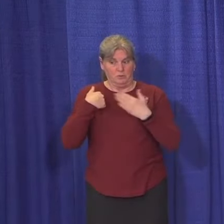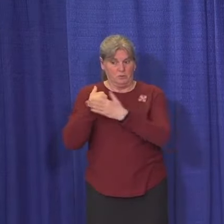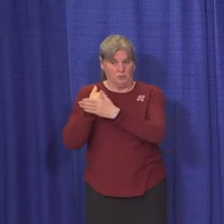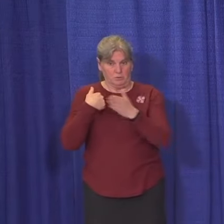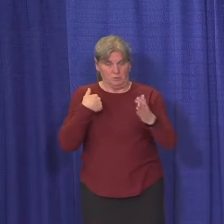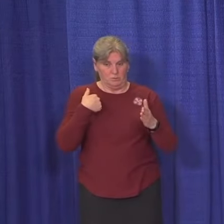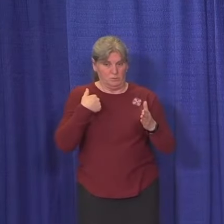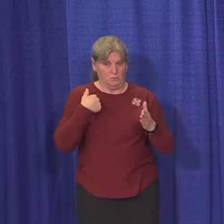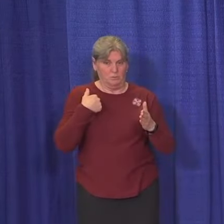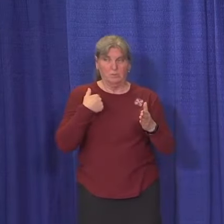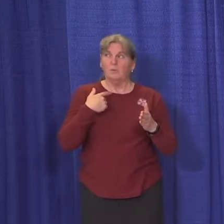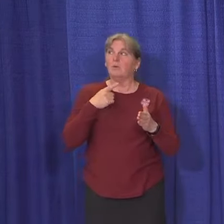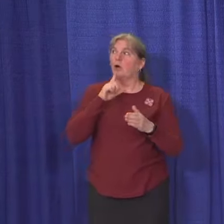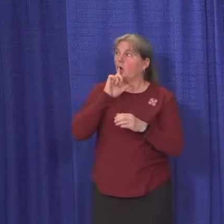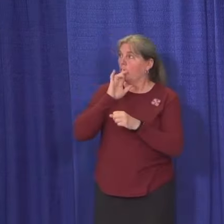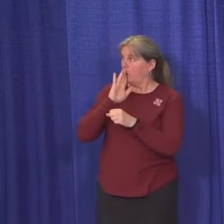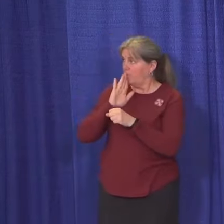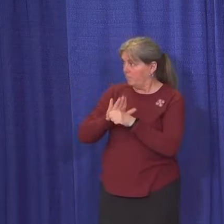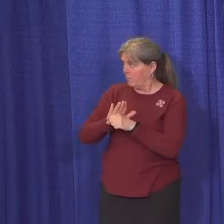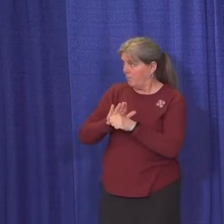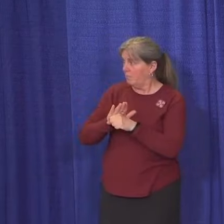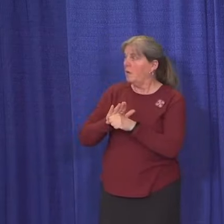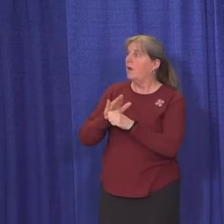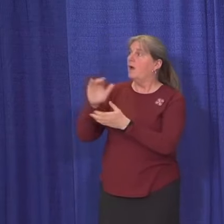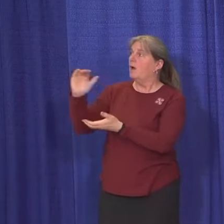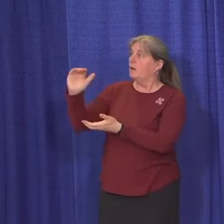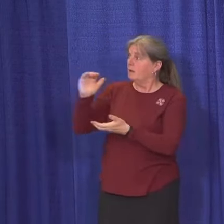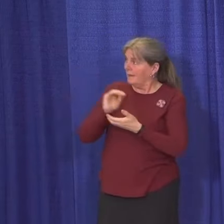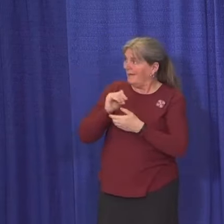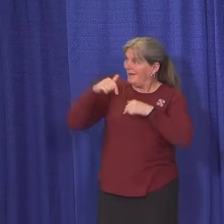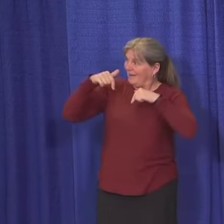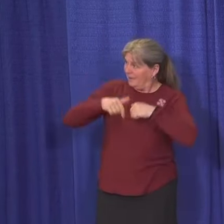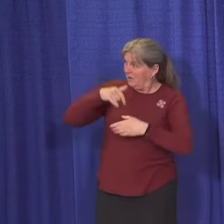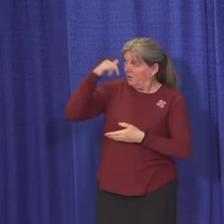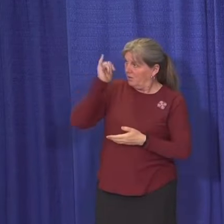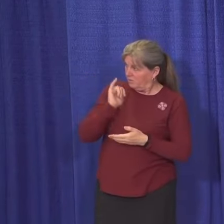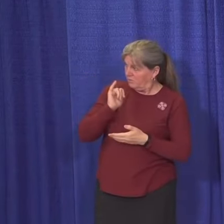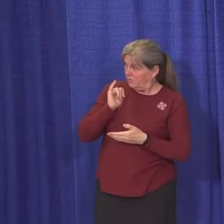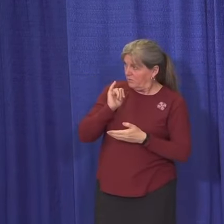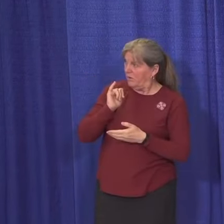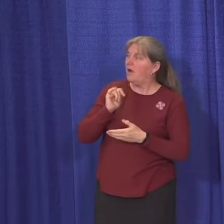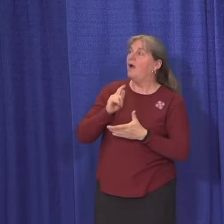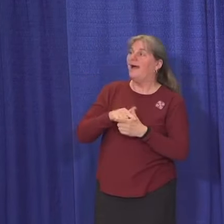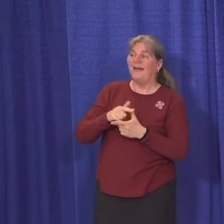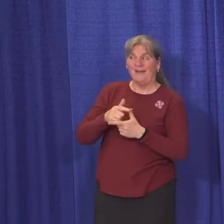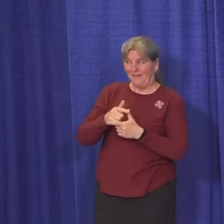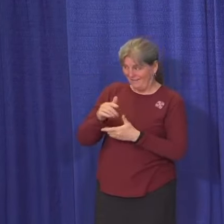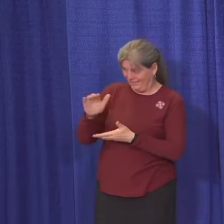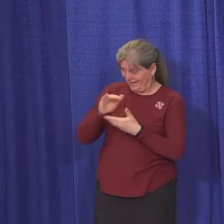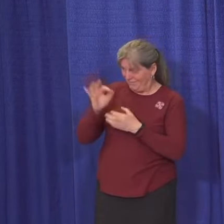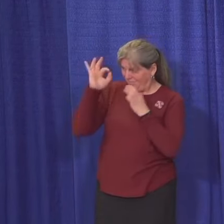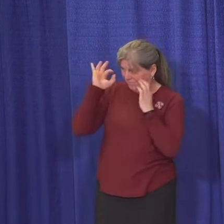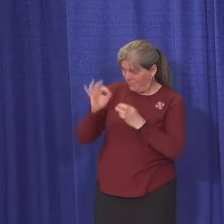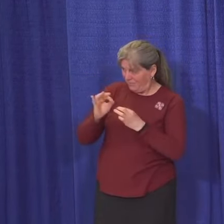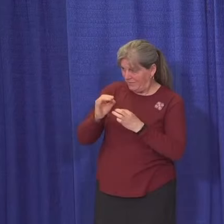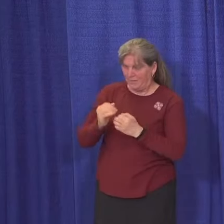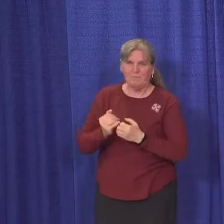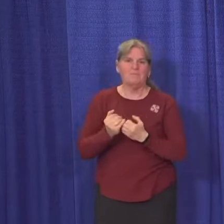assurance of when the supply will be in territory and turned around fast enough so that we have a comfortable